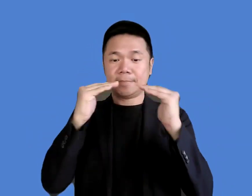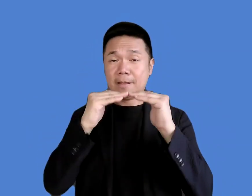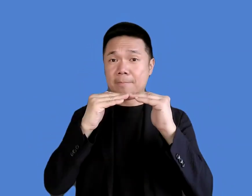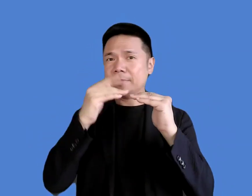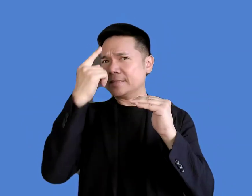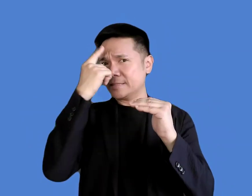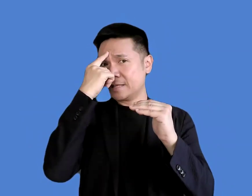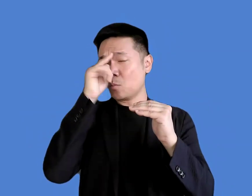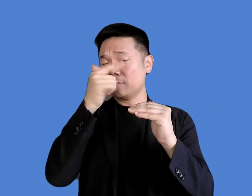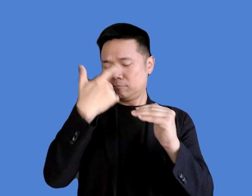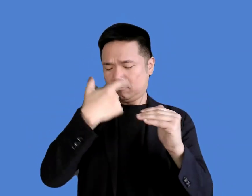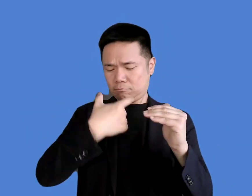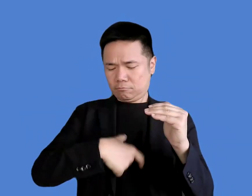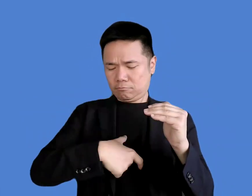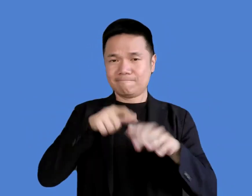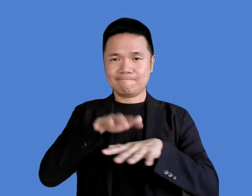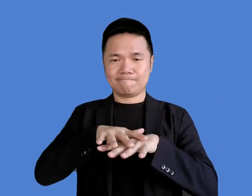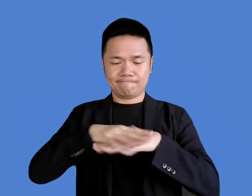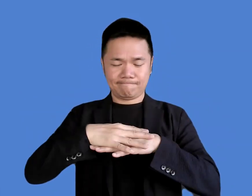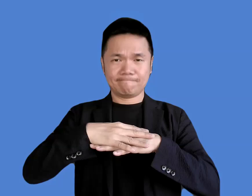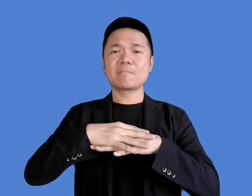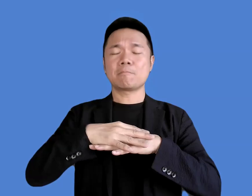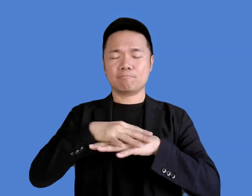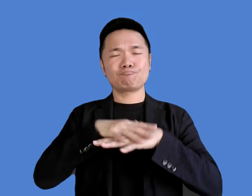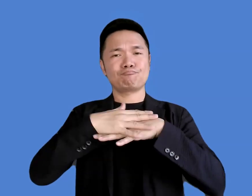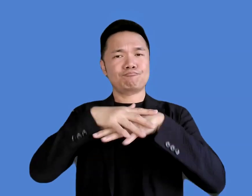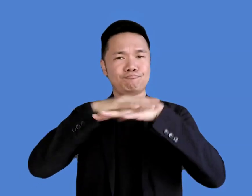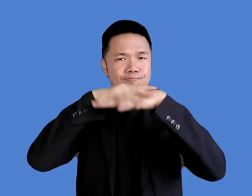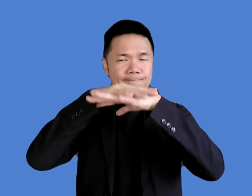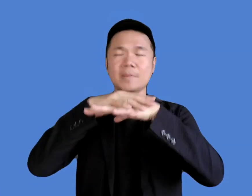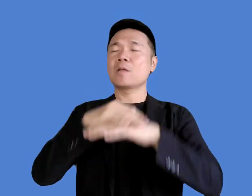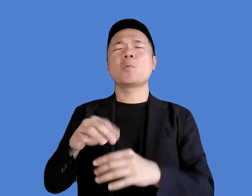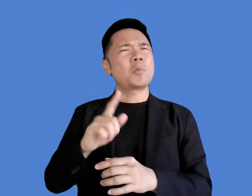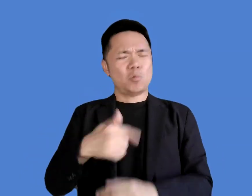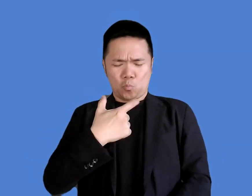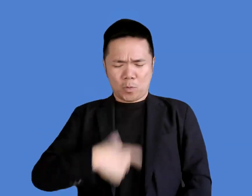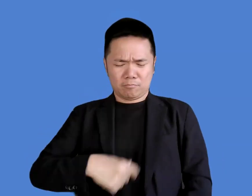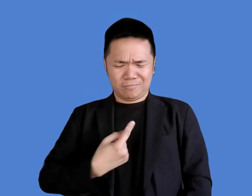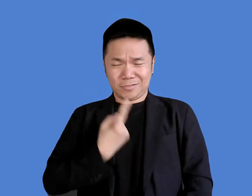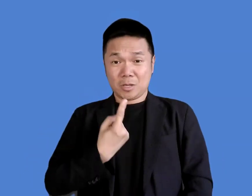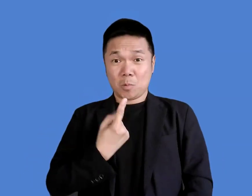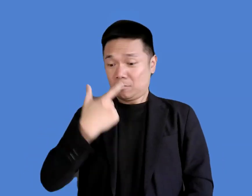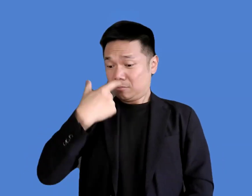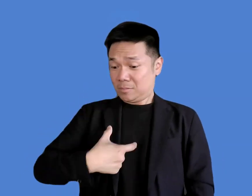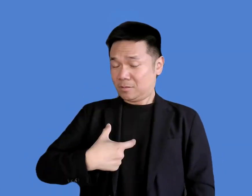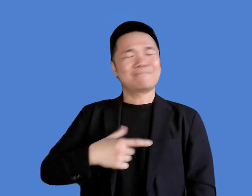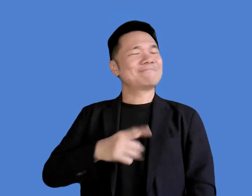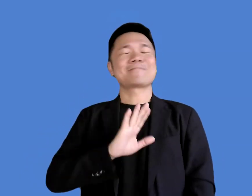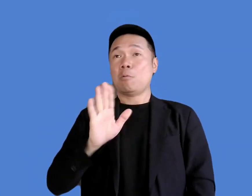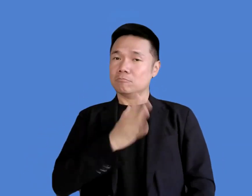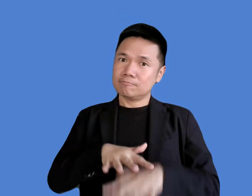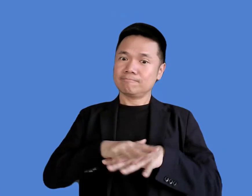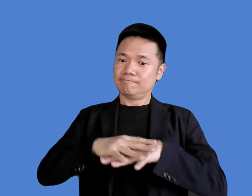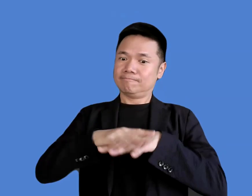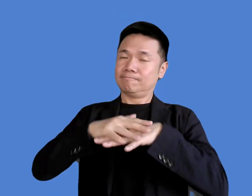intersectionally. We recognise the diversities that we all bring as a strength, these different aspects of